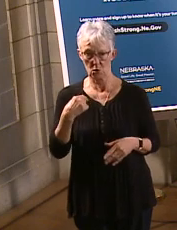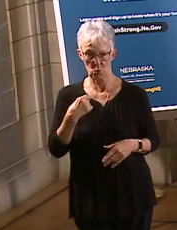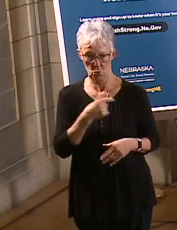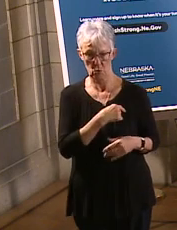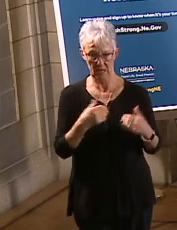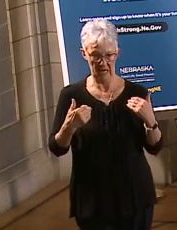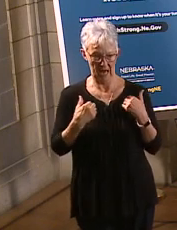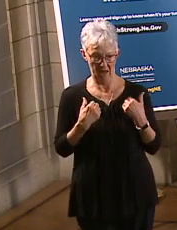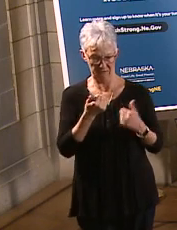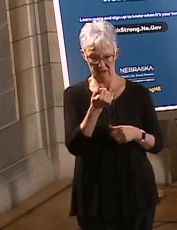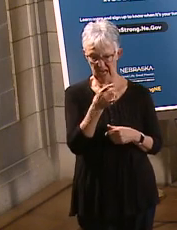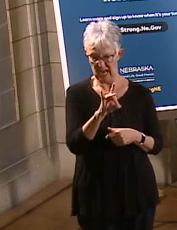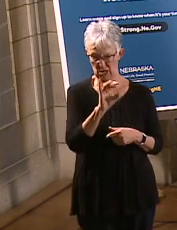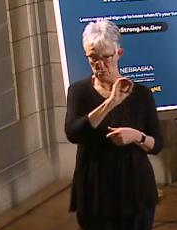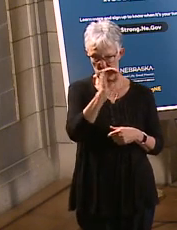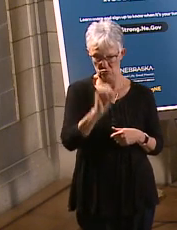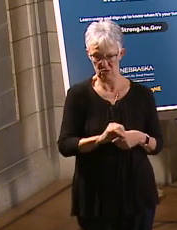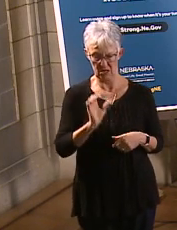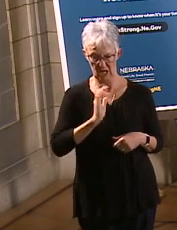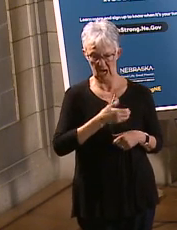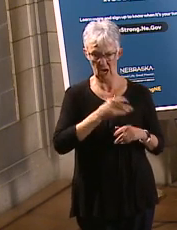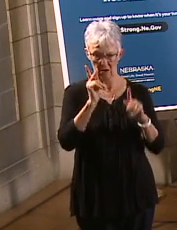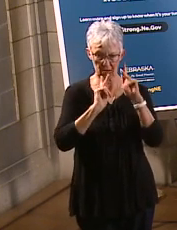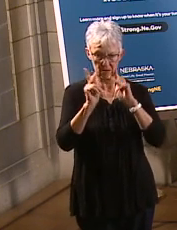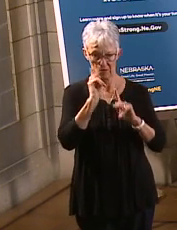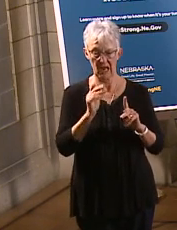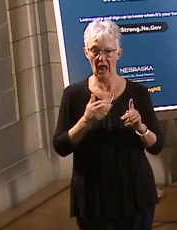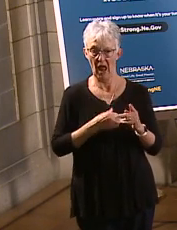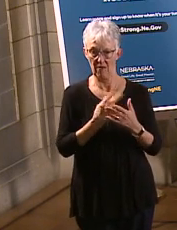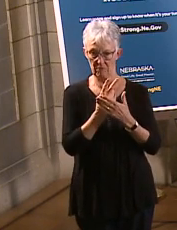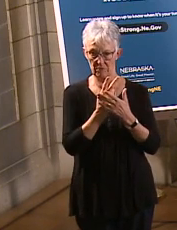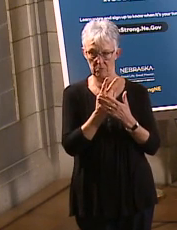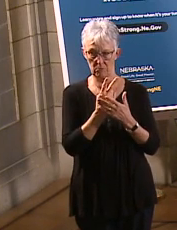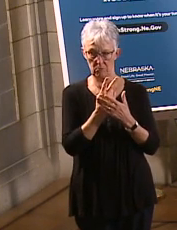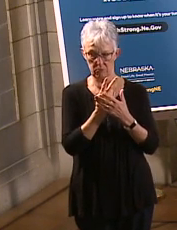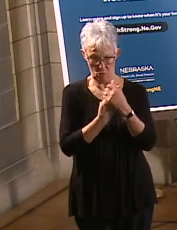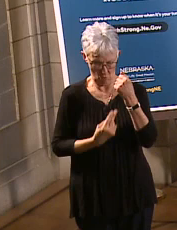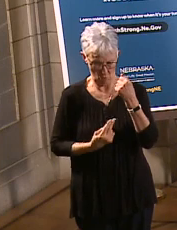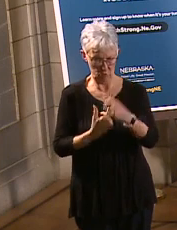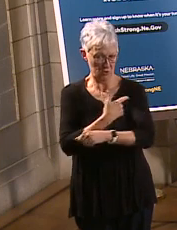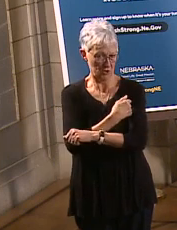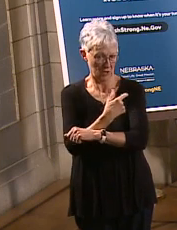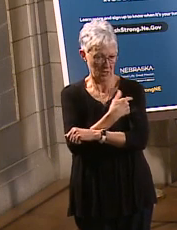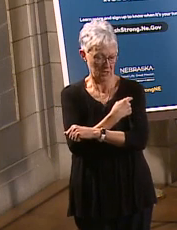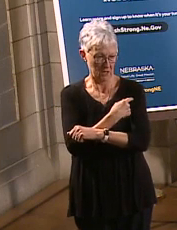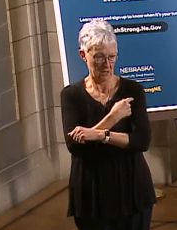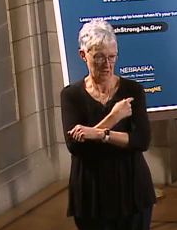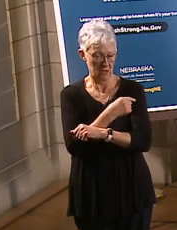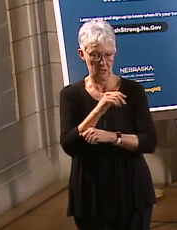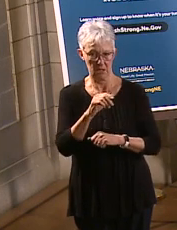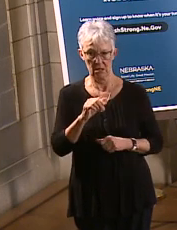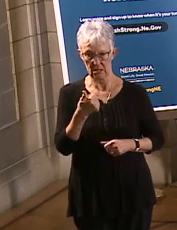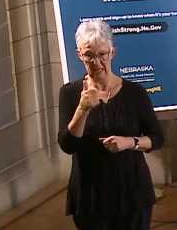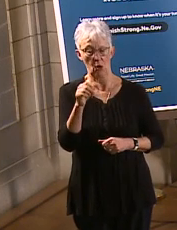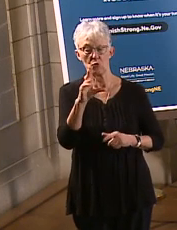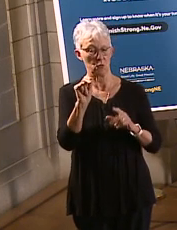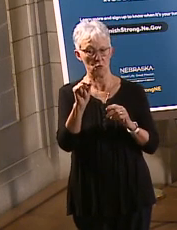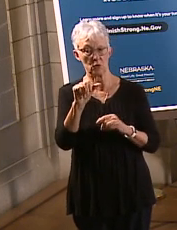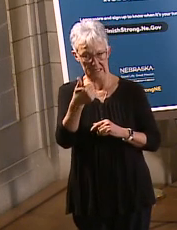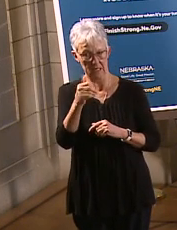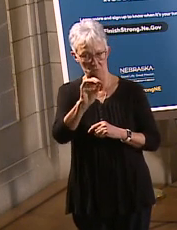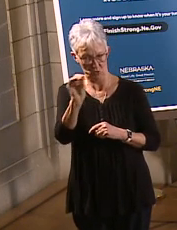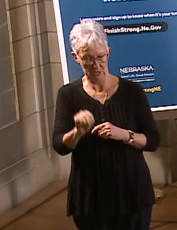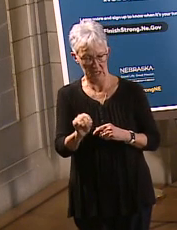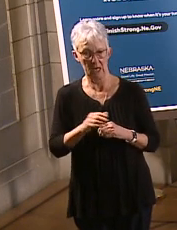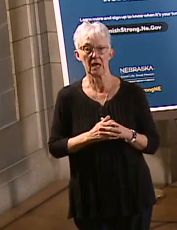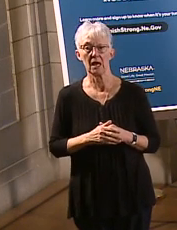at 18%, 16th with the percent of population of 2 doses at 10%, and 29th in